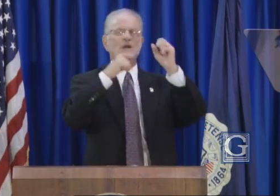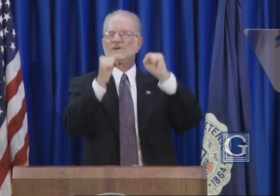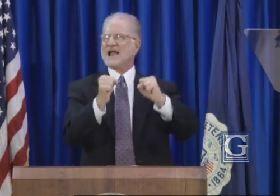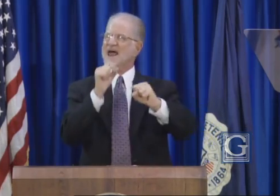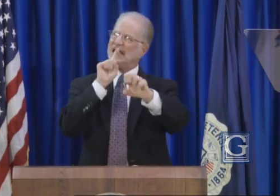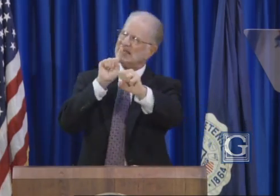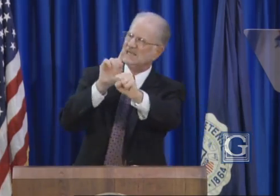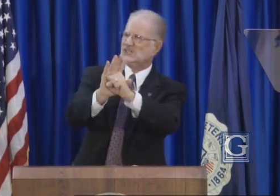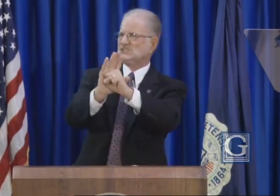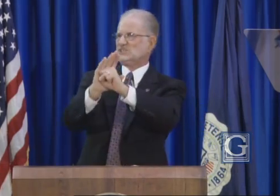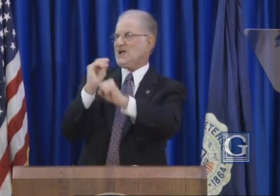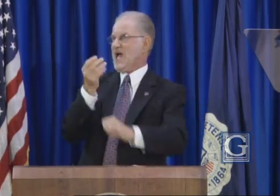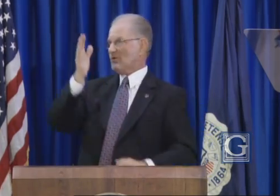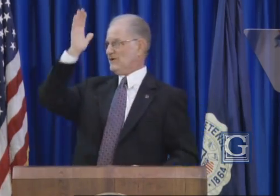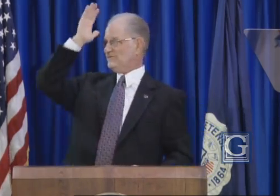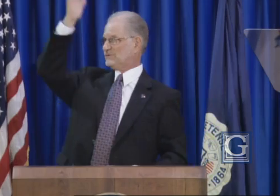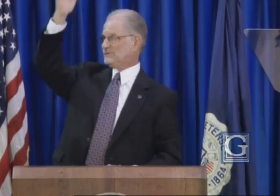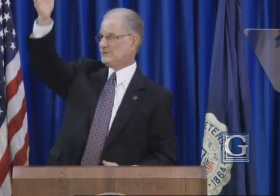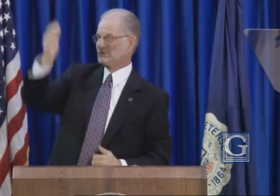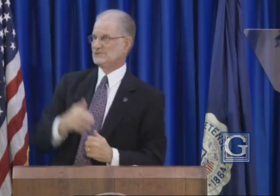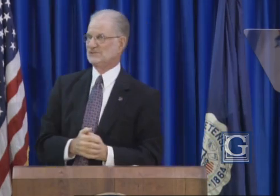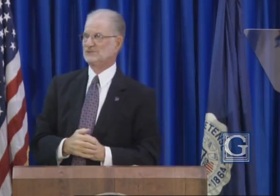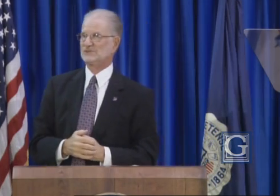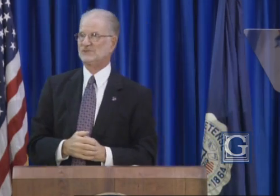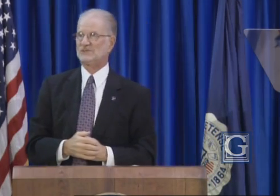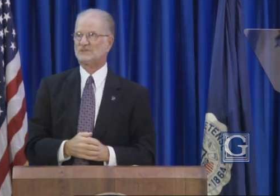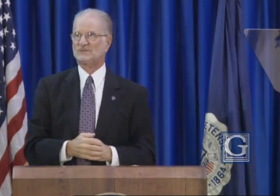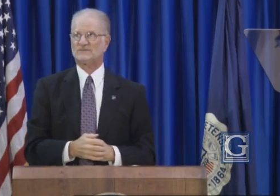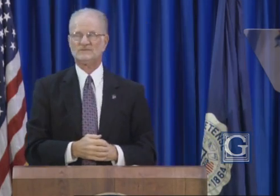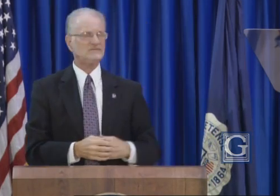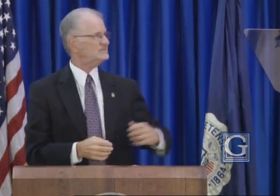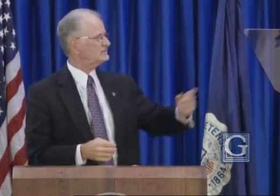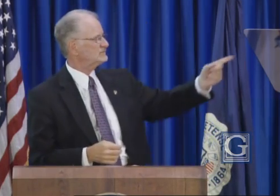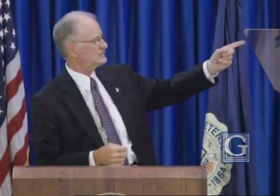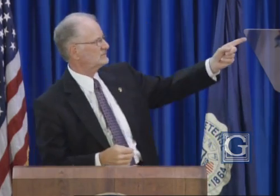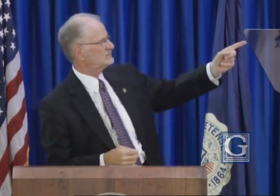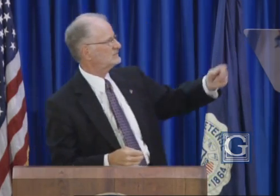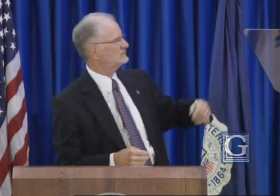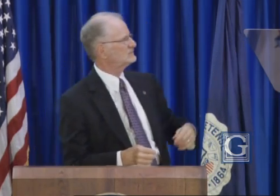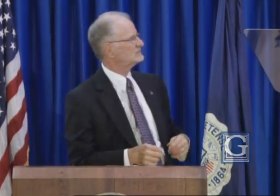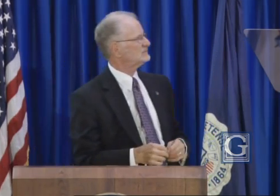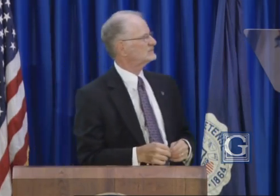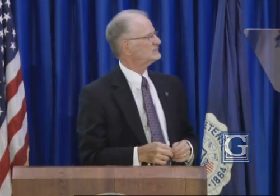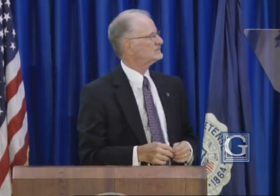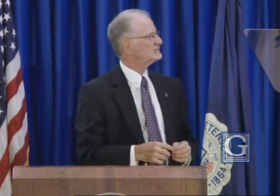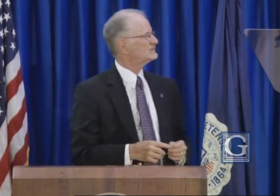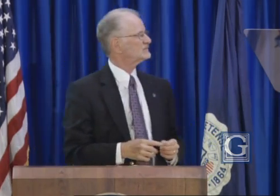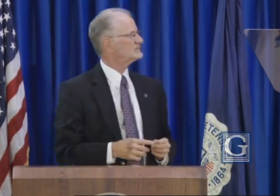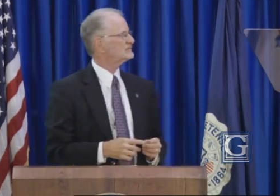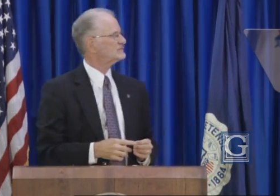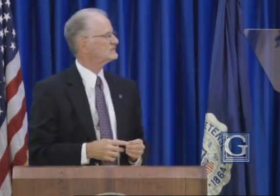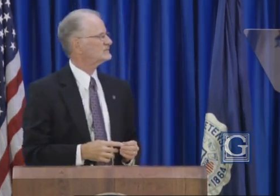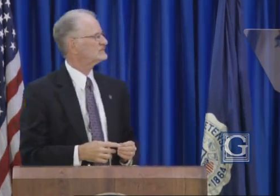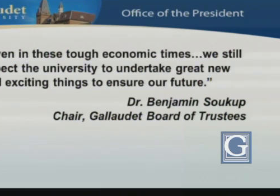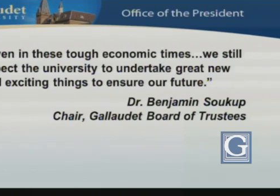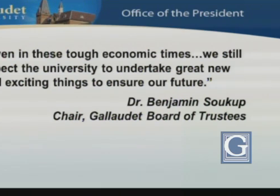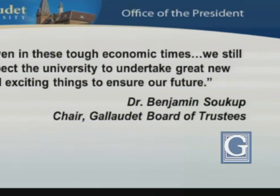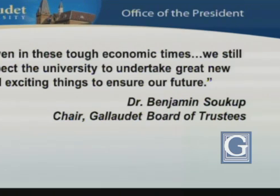things. For it is the only through those things that we can be assured of our future.